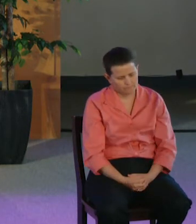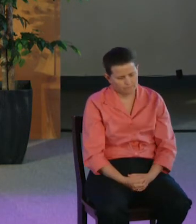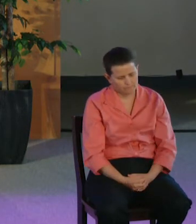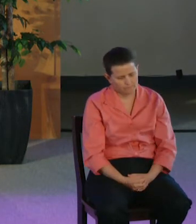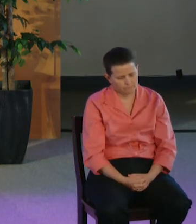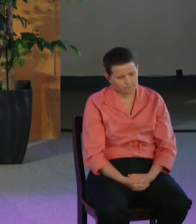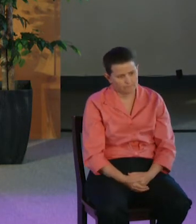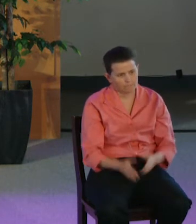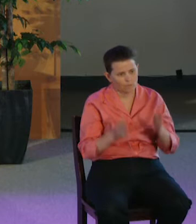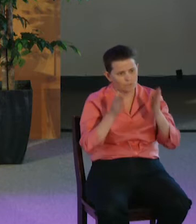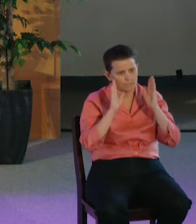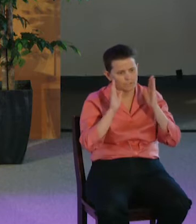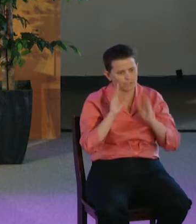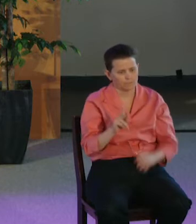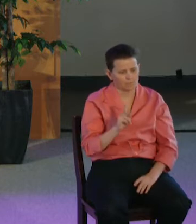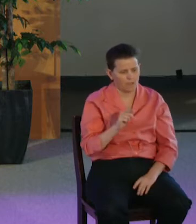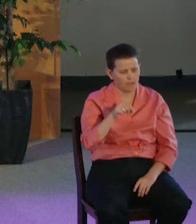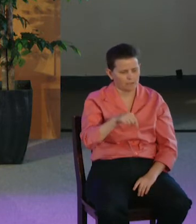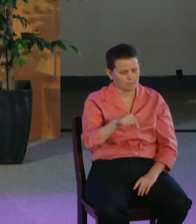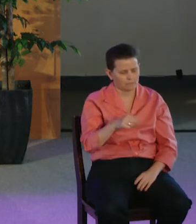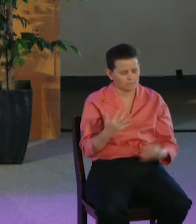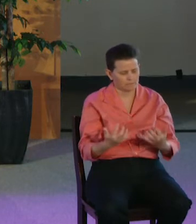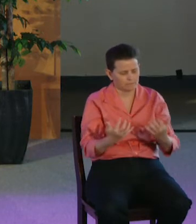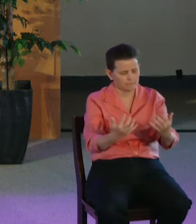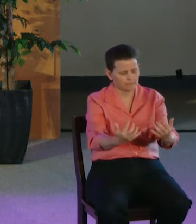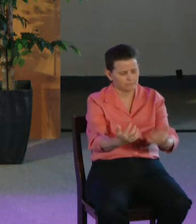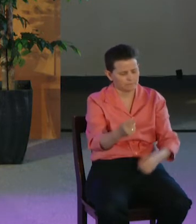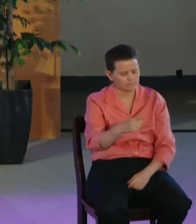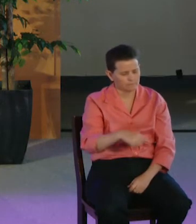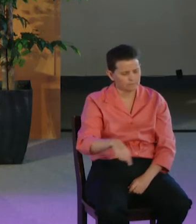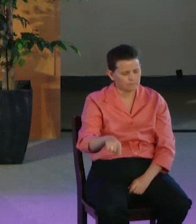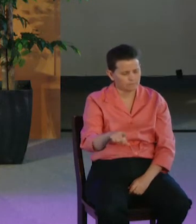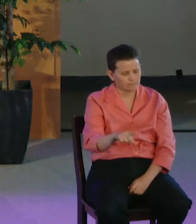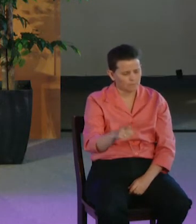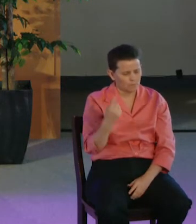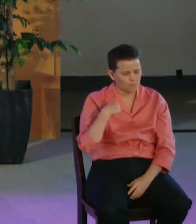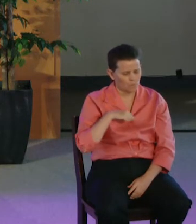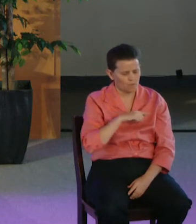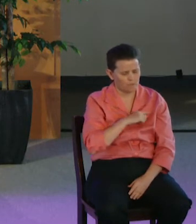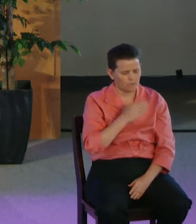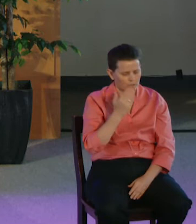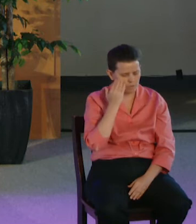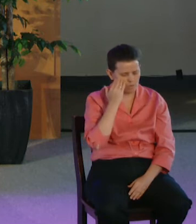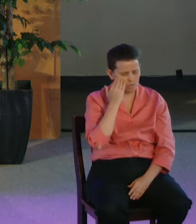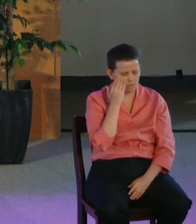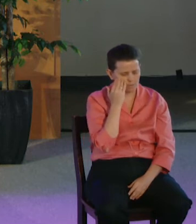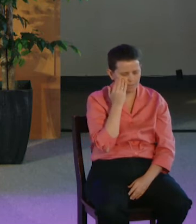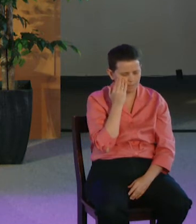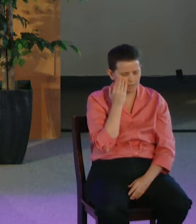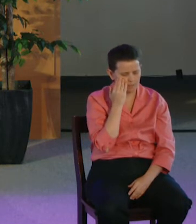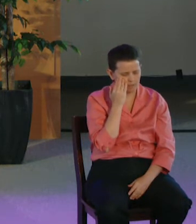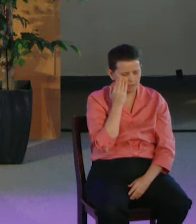Back into the sanctuary. We do so in the knowledge that this brief moment that we spent